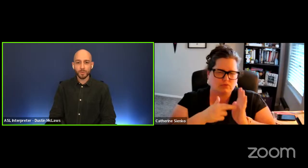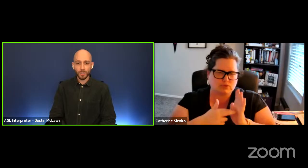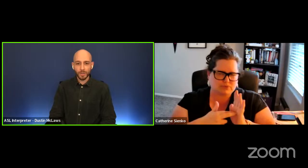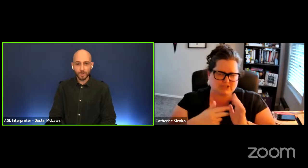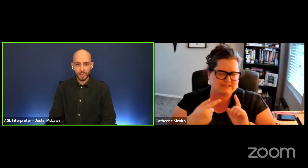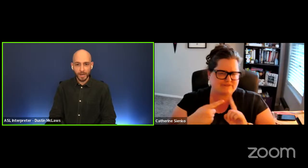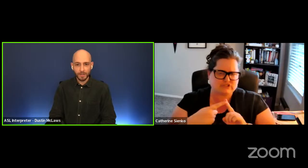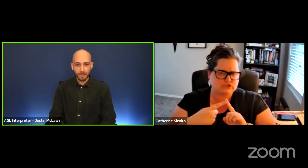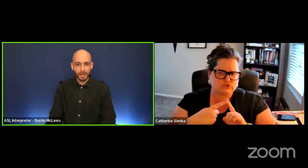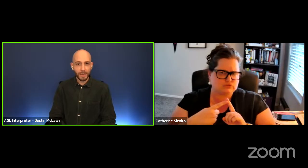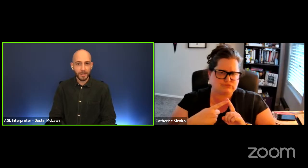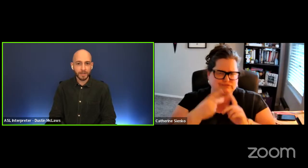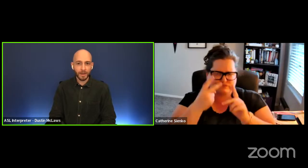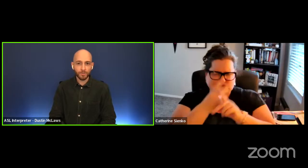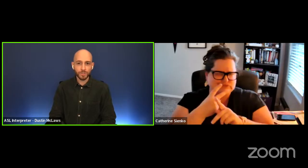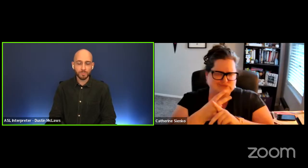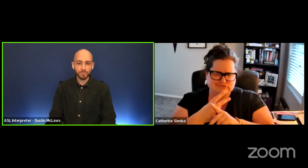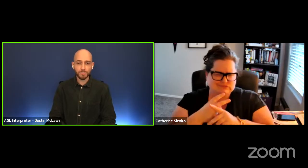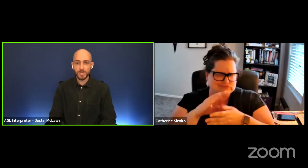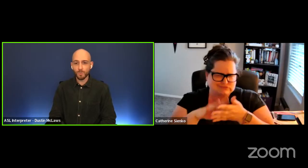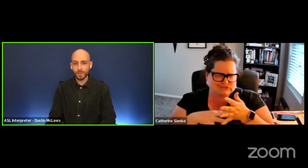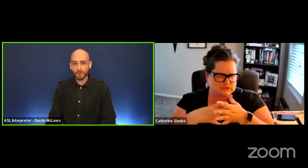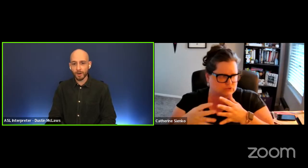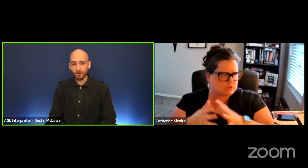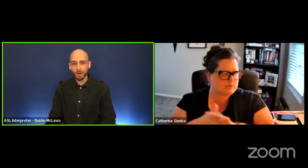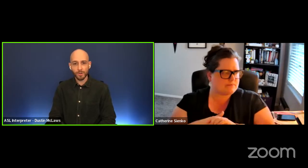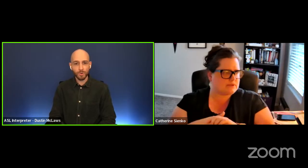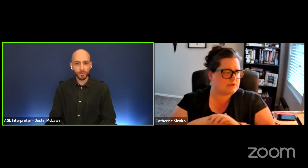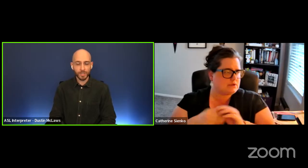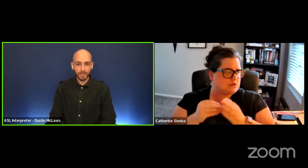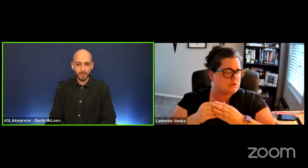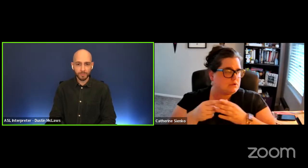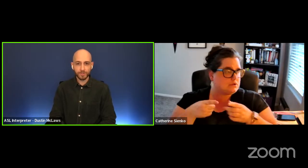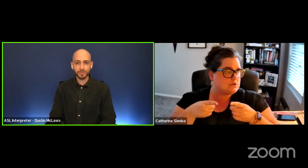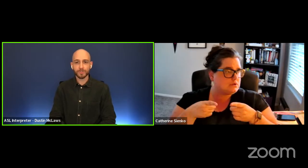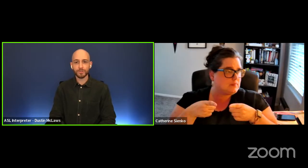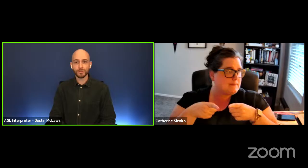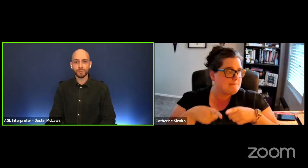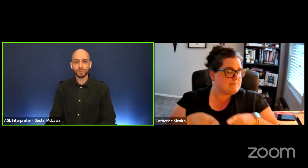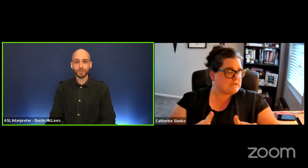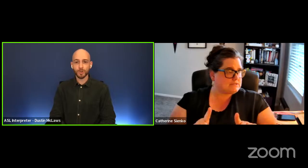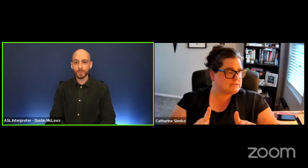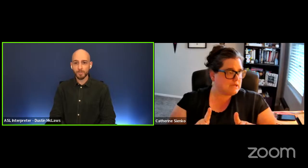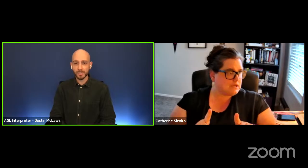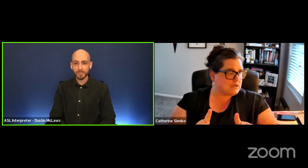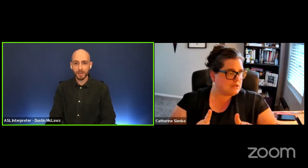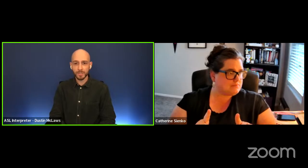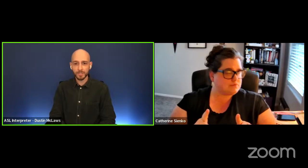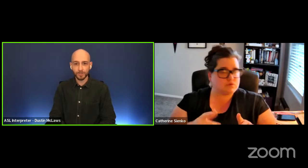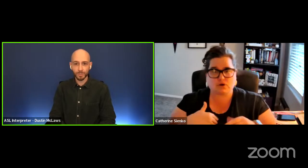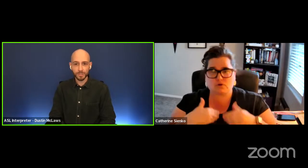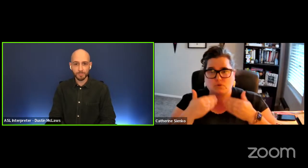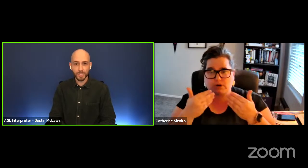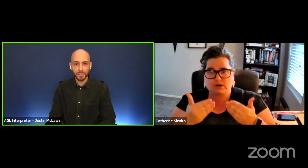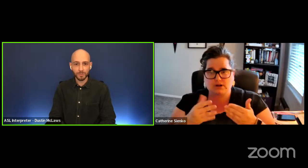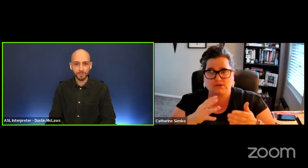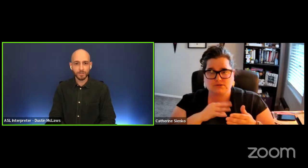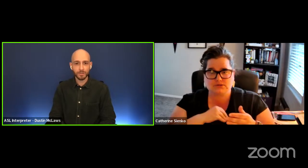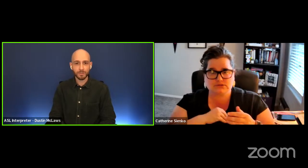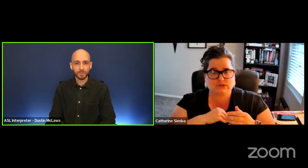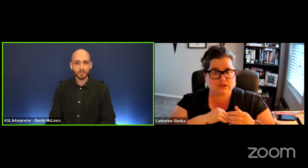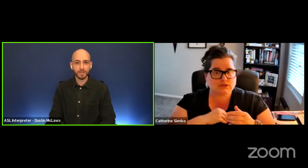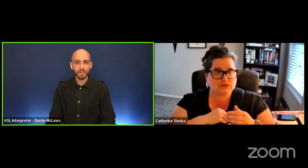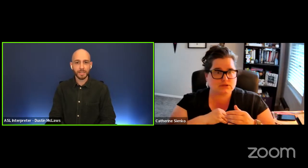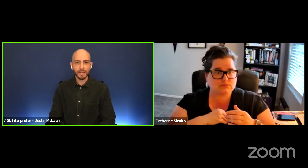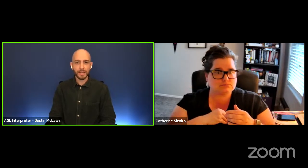I will be working with Kyla, and I will speak with our other representatives to determine the best time to schedule these